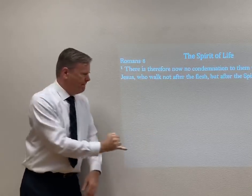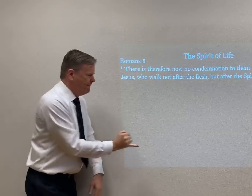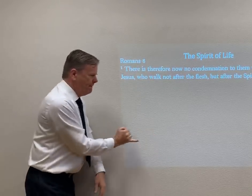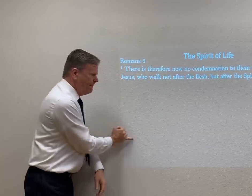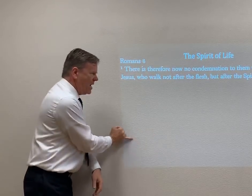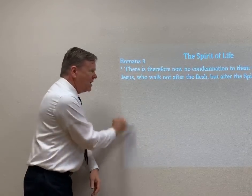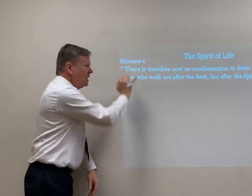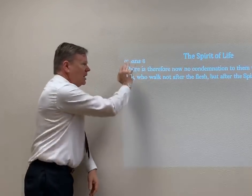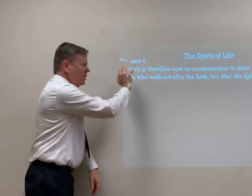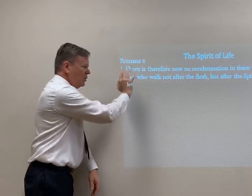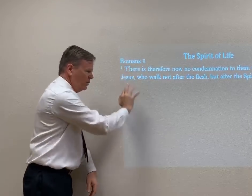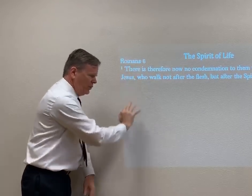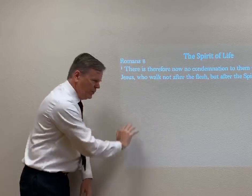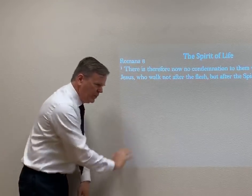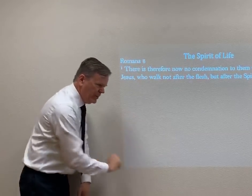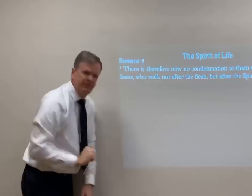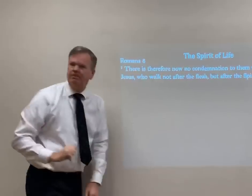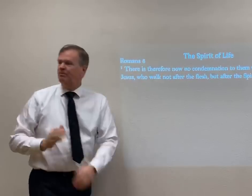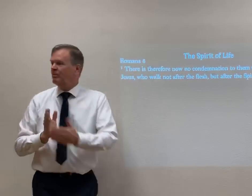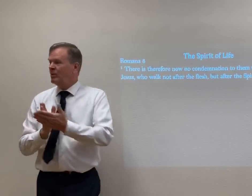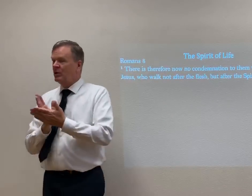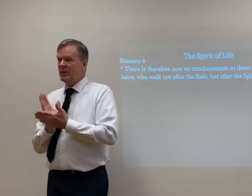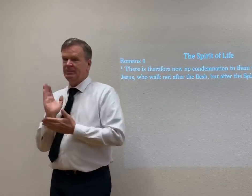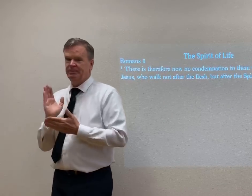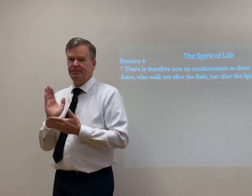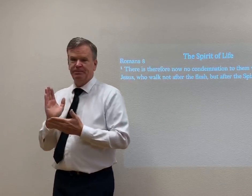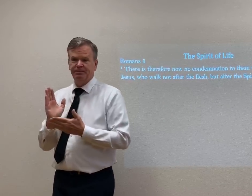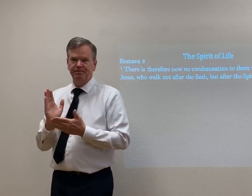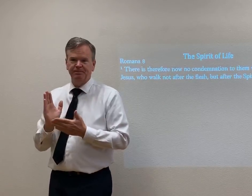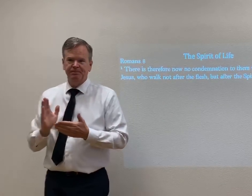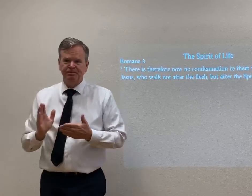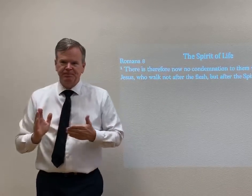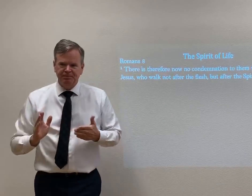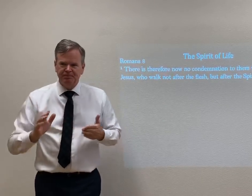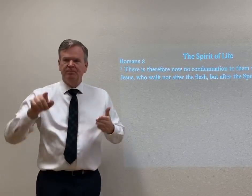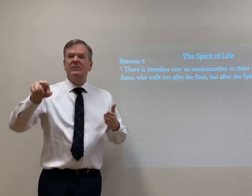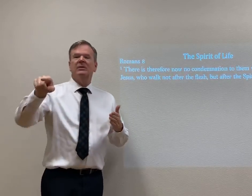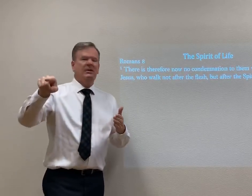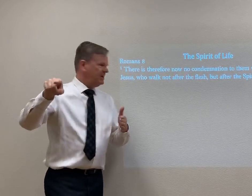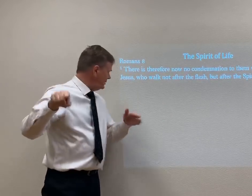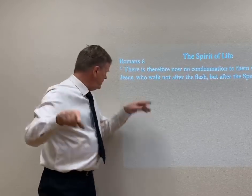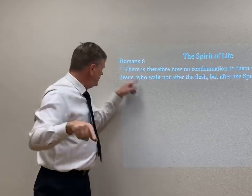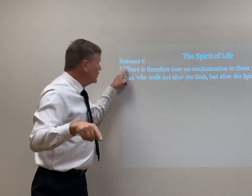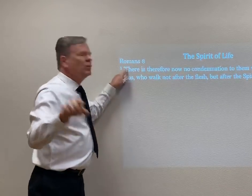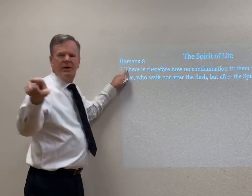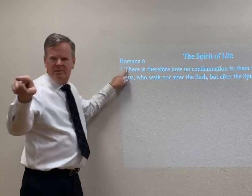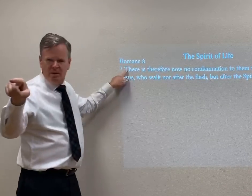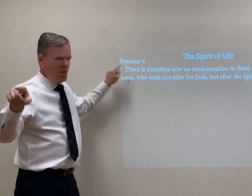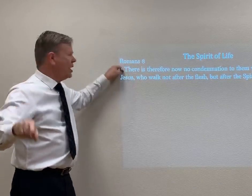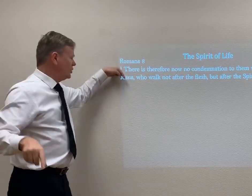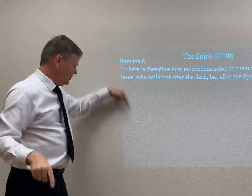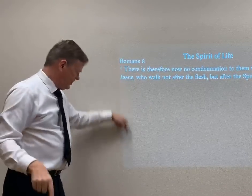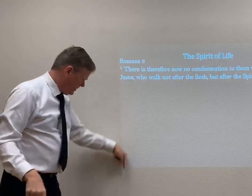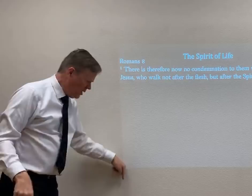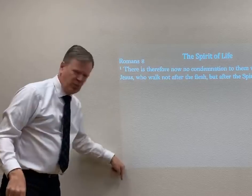it. What's usually taken out of context, I put it in context, so we'll get there when we get there. You're right, right. It goes